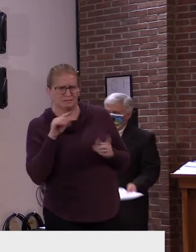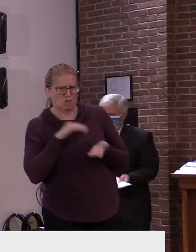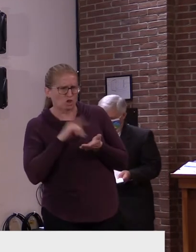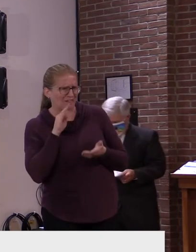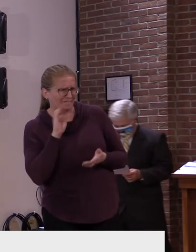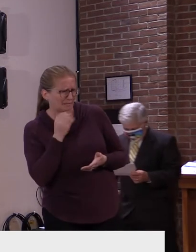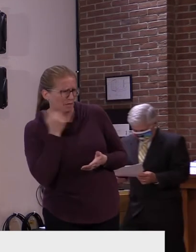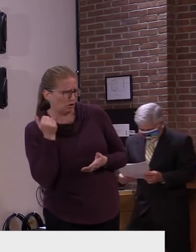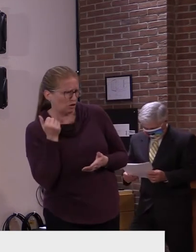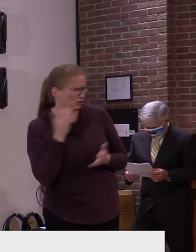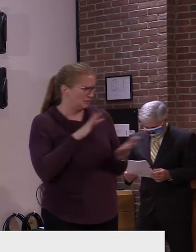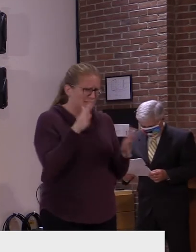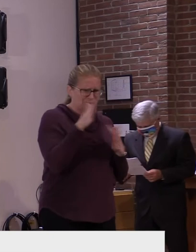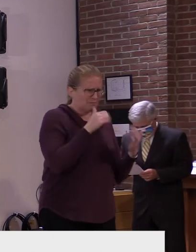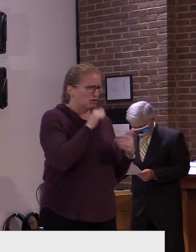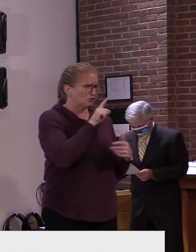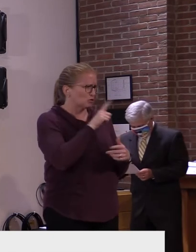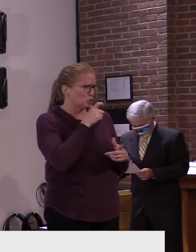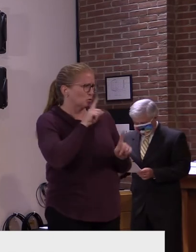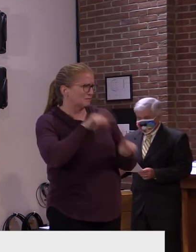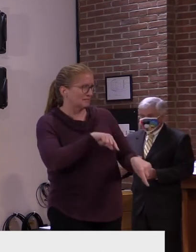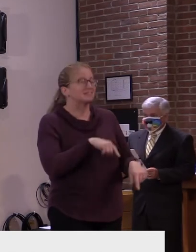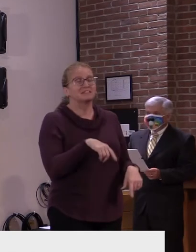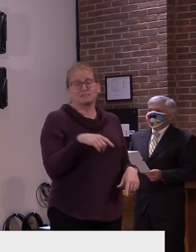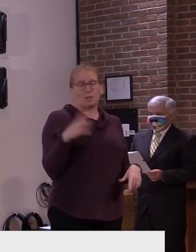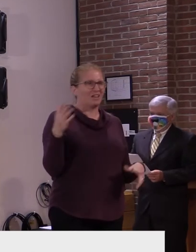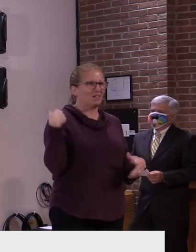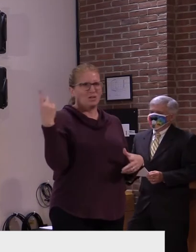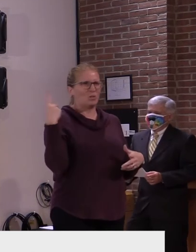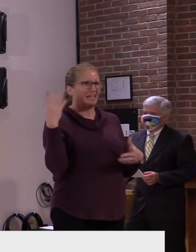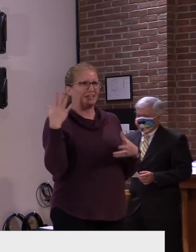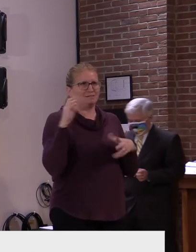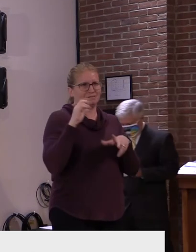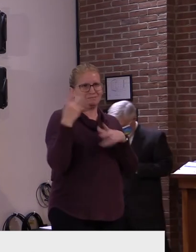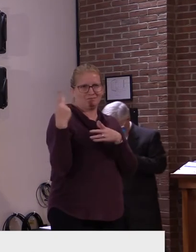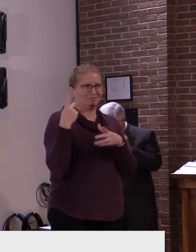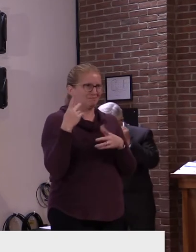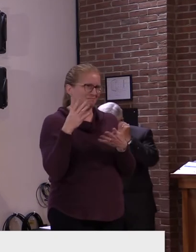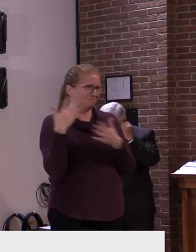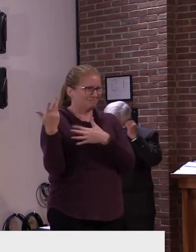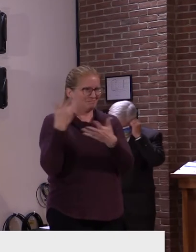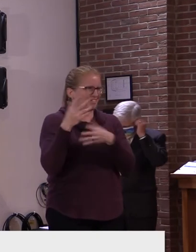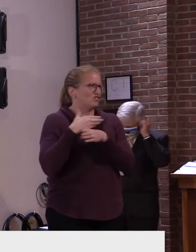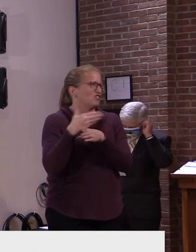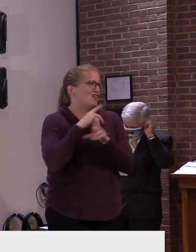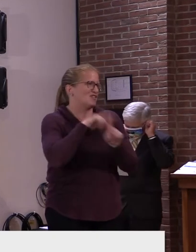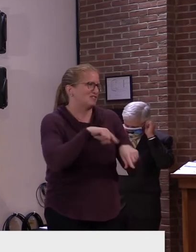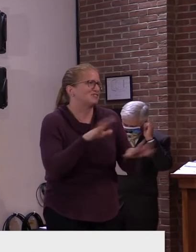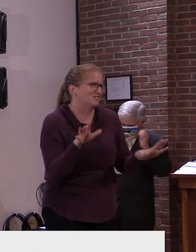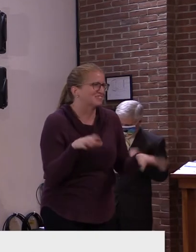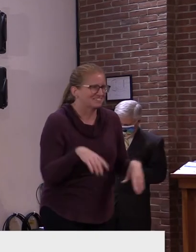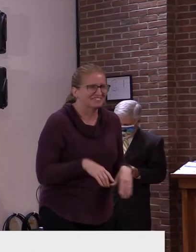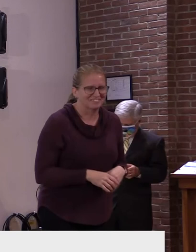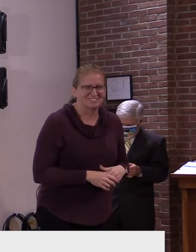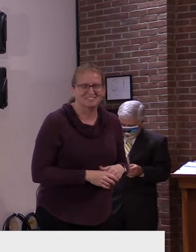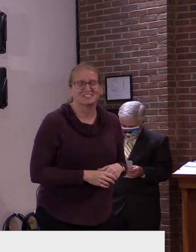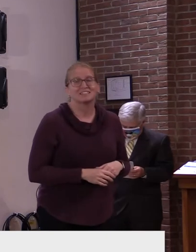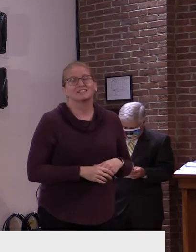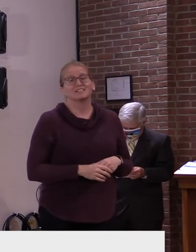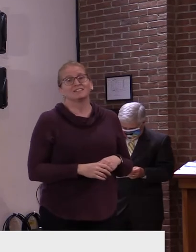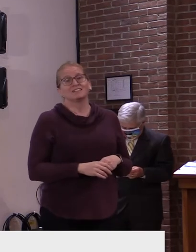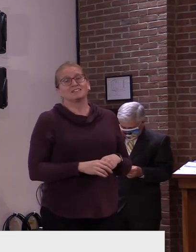levine and if we need to tag team we'll do that bottom line is that